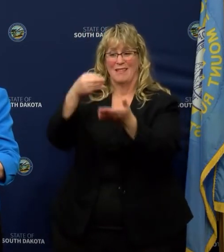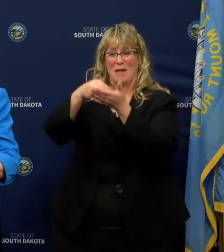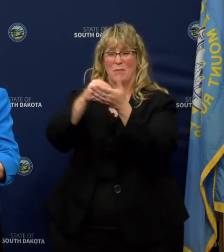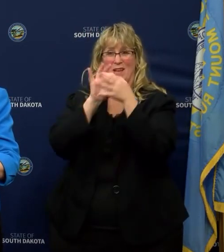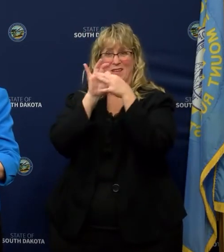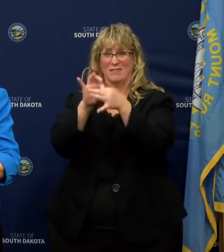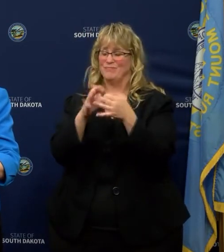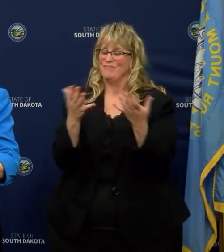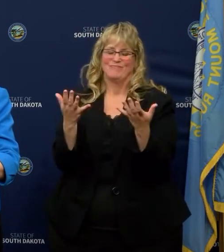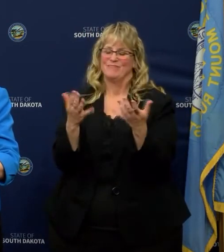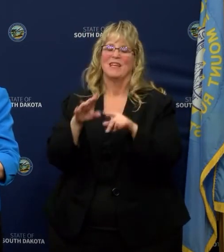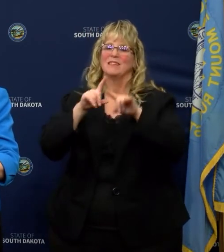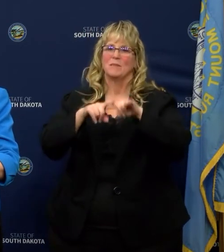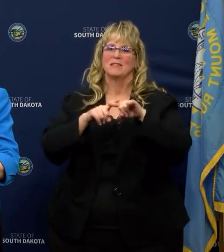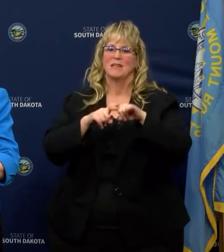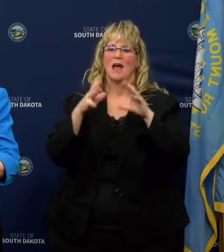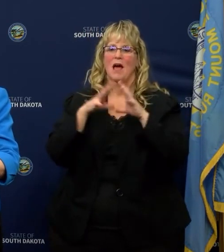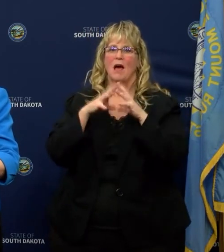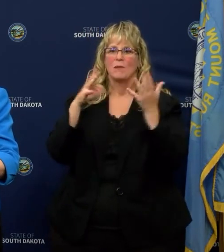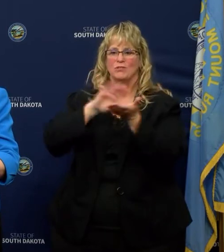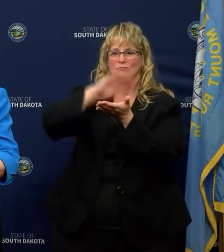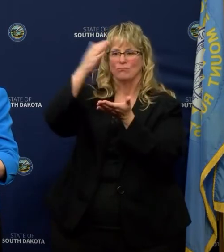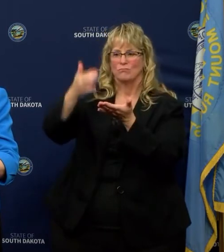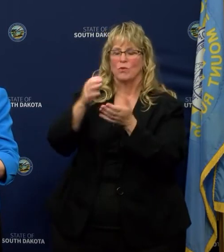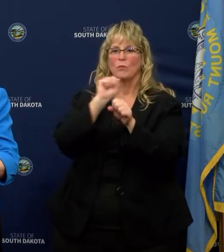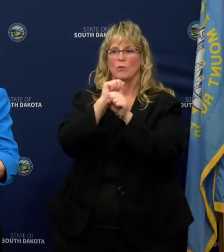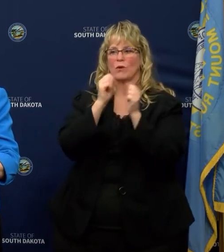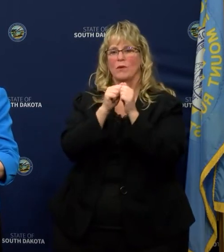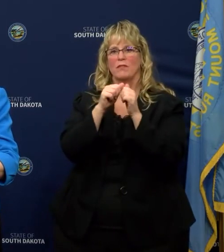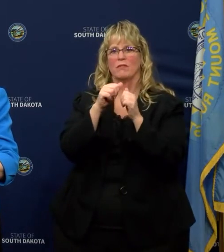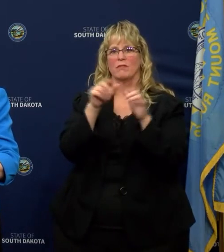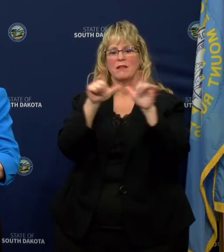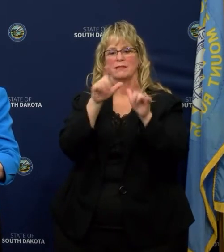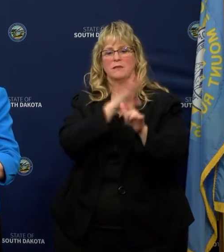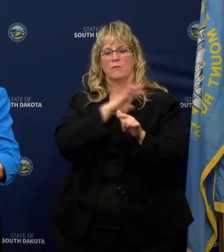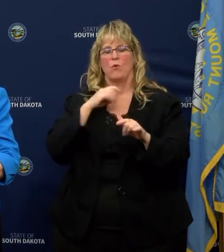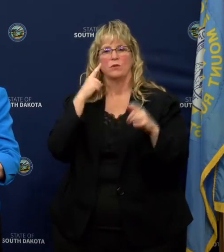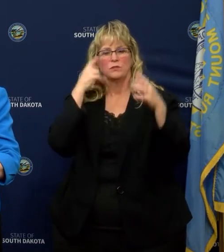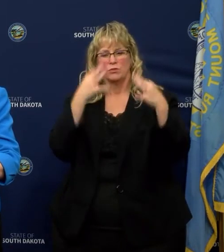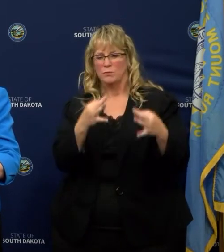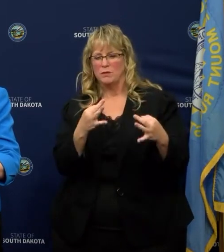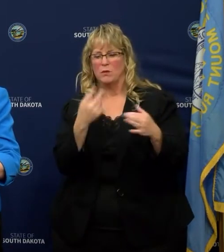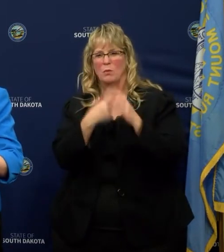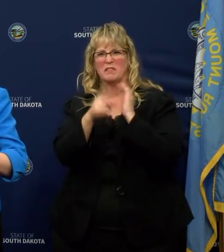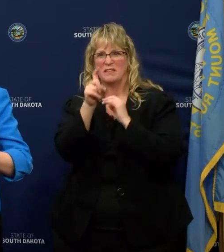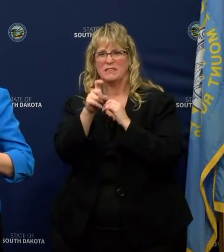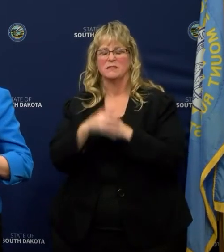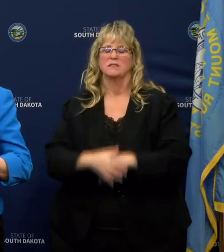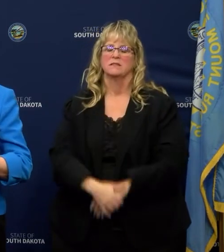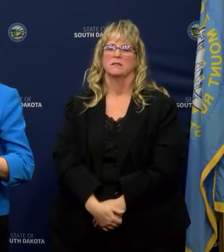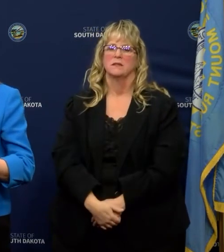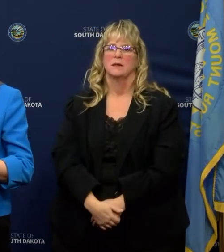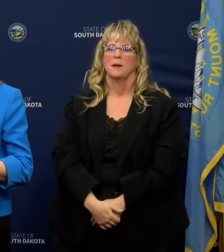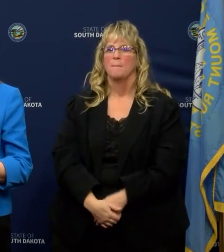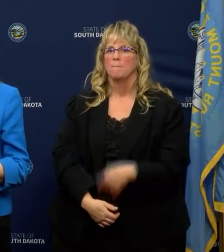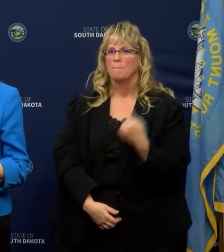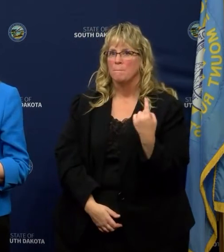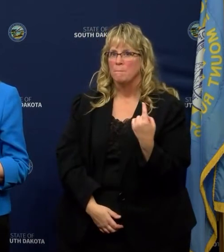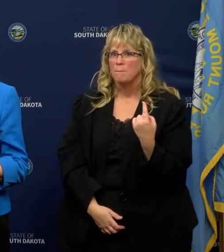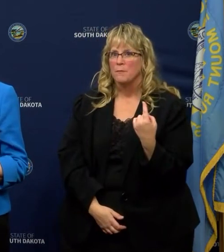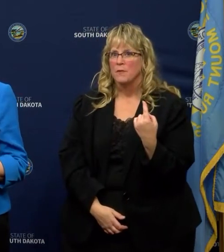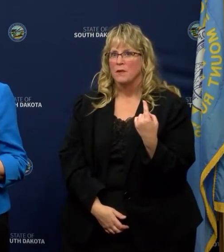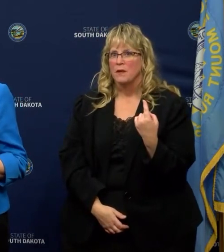those will really obviously depend on the volume, and we'll be working with our licensing board to determine kind of what the needs are out there. And one last